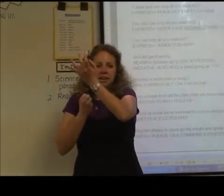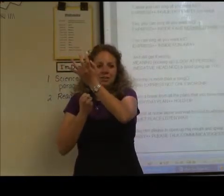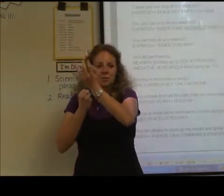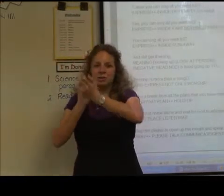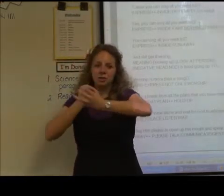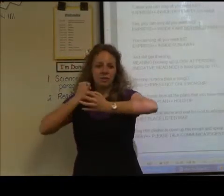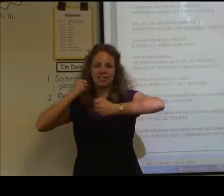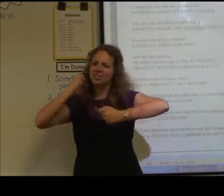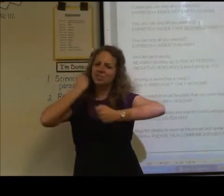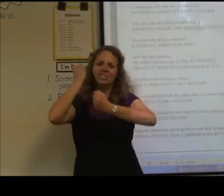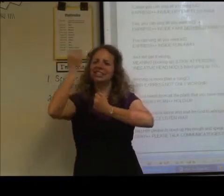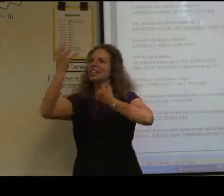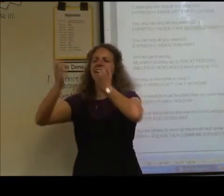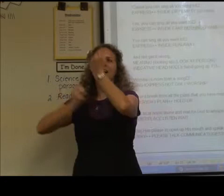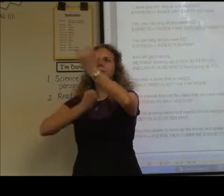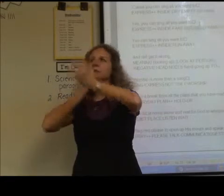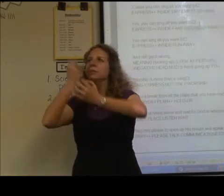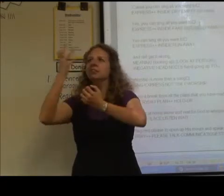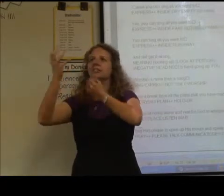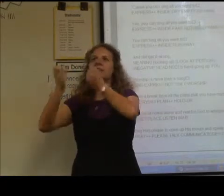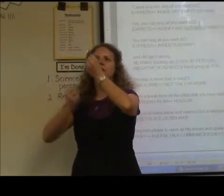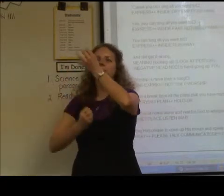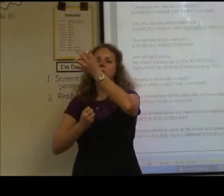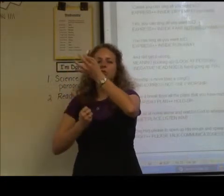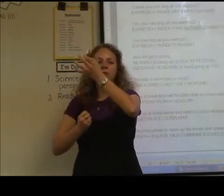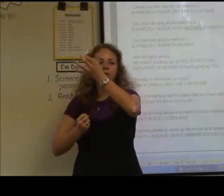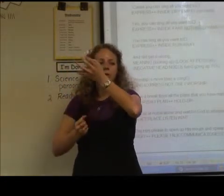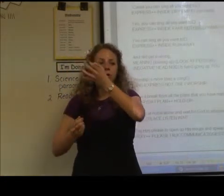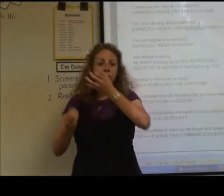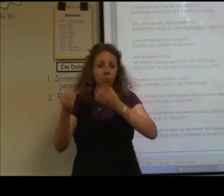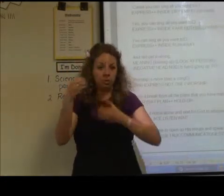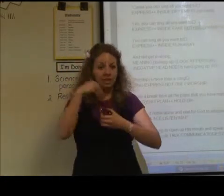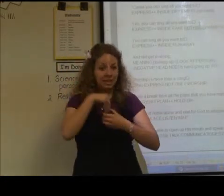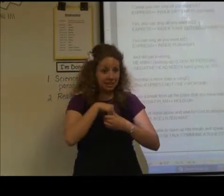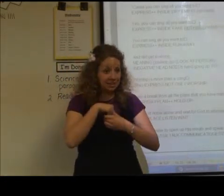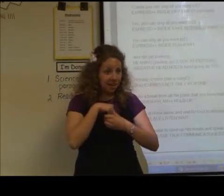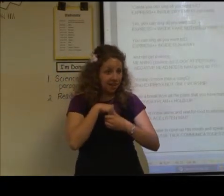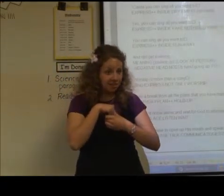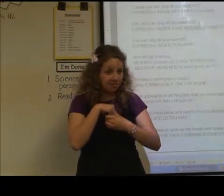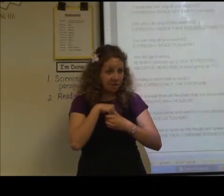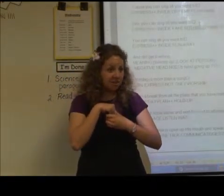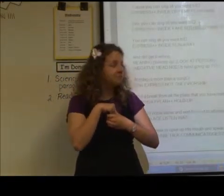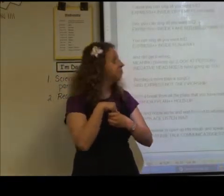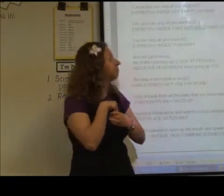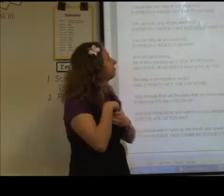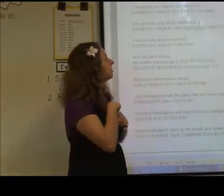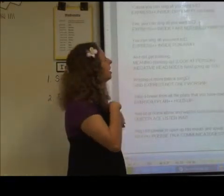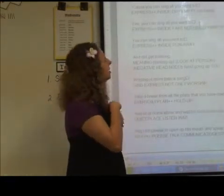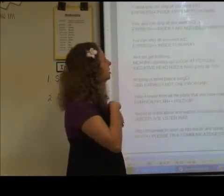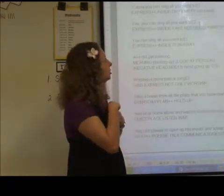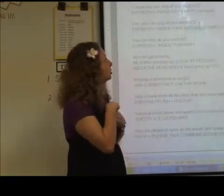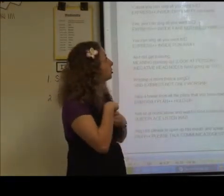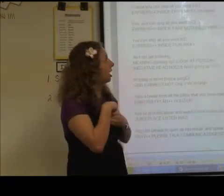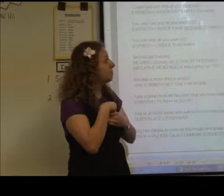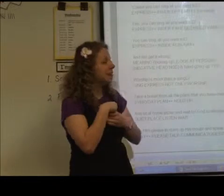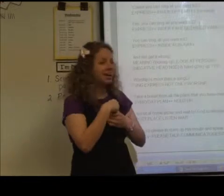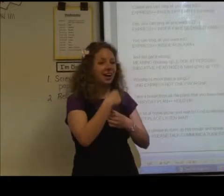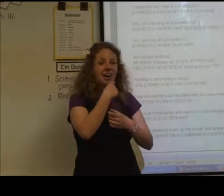And so you're showing like just this like, yeah, I'm completely involved in worship, but really inside of me. And then you can describe like